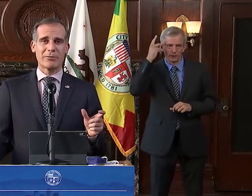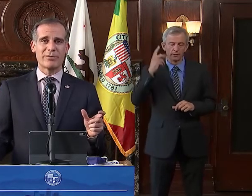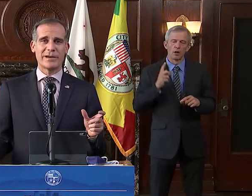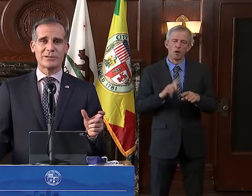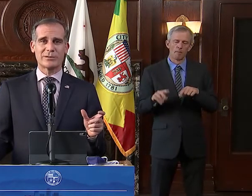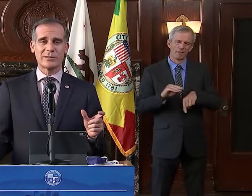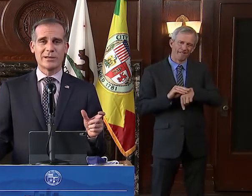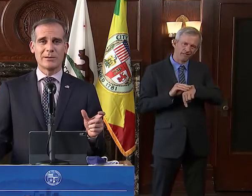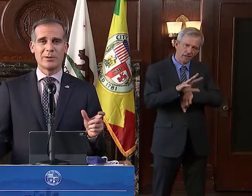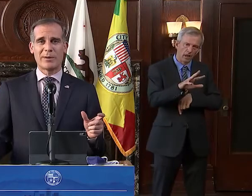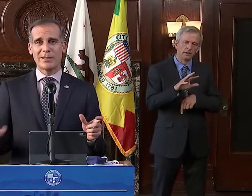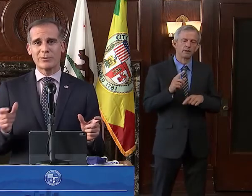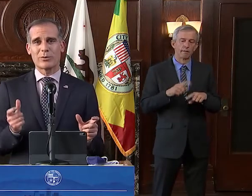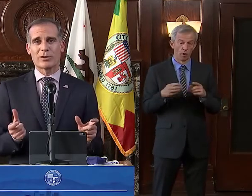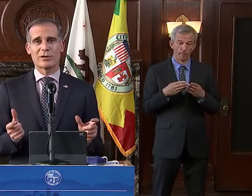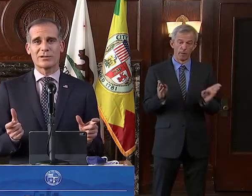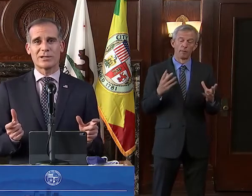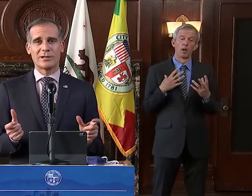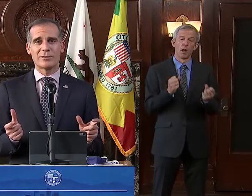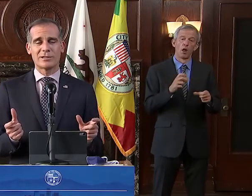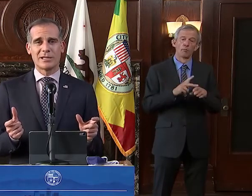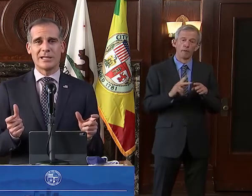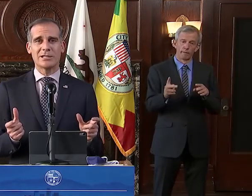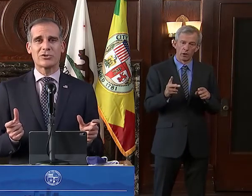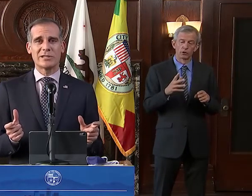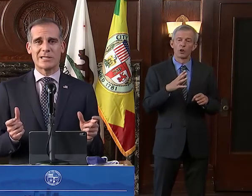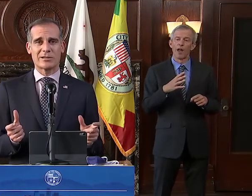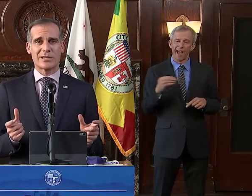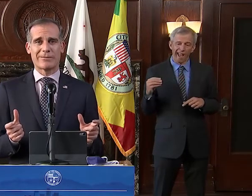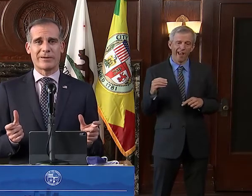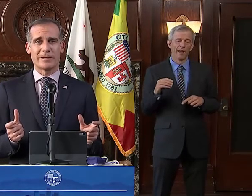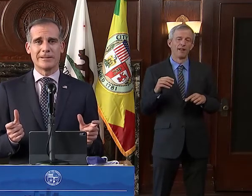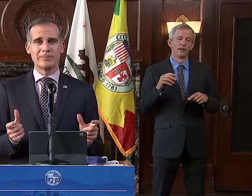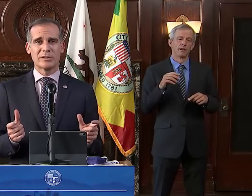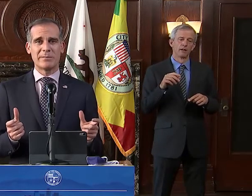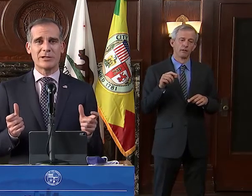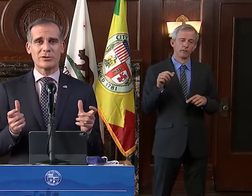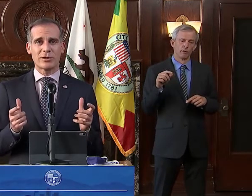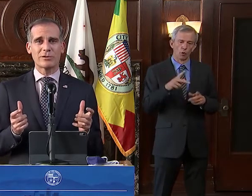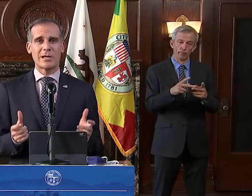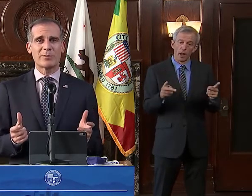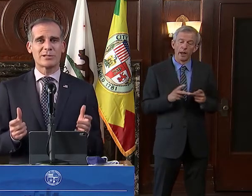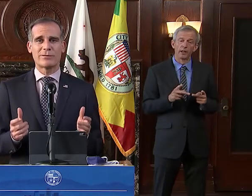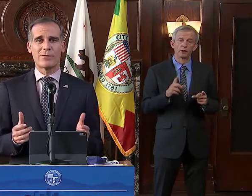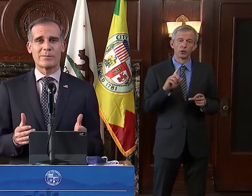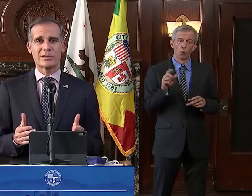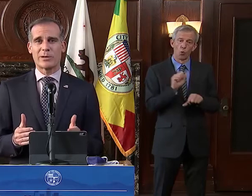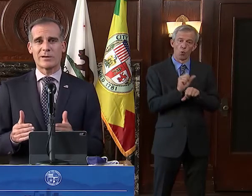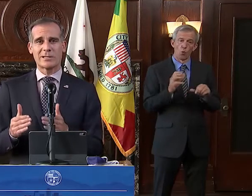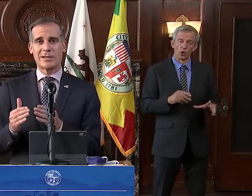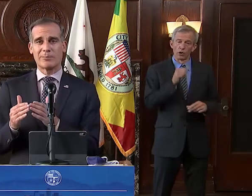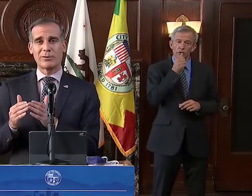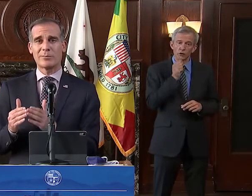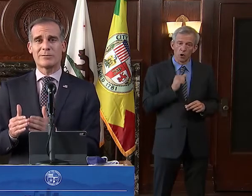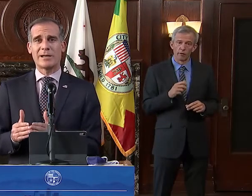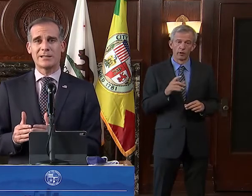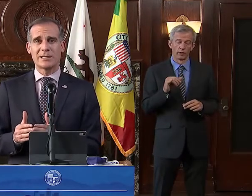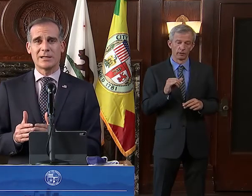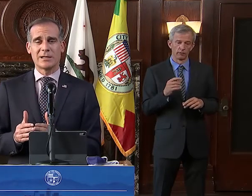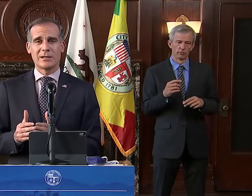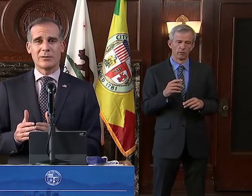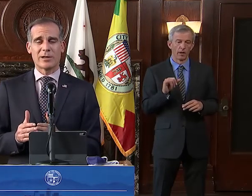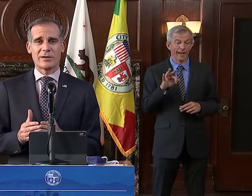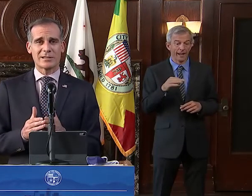public health professionals, but by those workers and those industries that are suffering, to make sure those numbers inform us, whether it's an unemployment